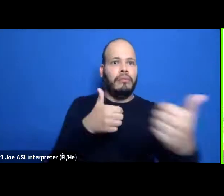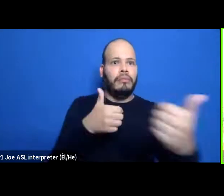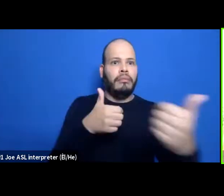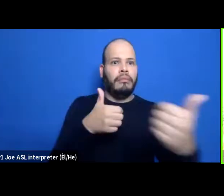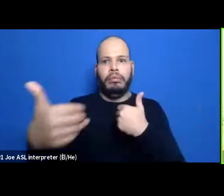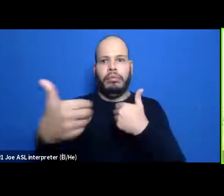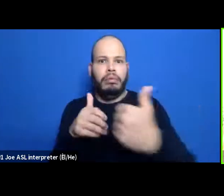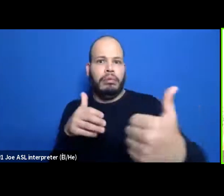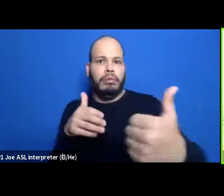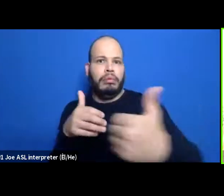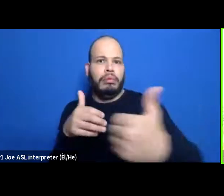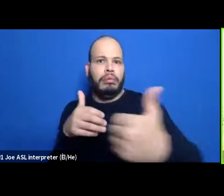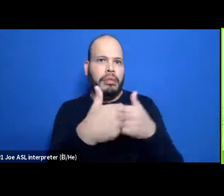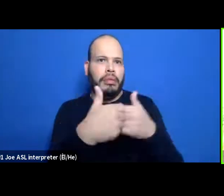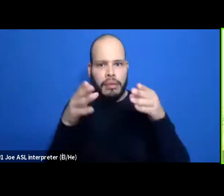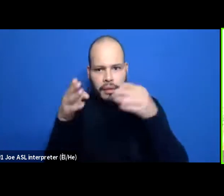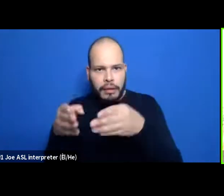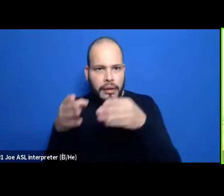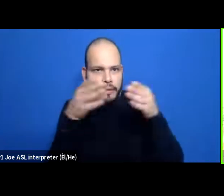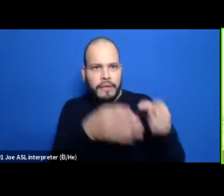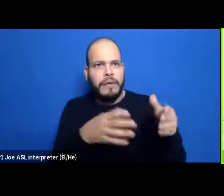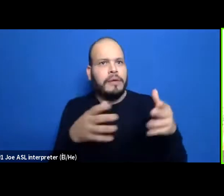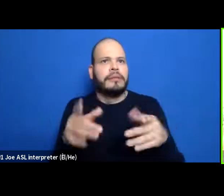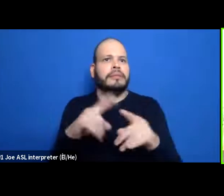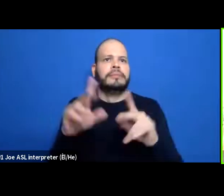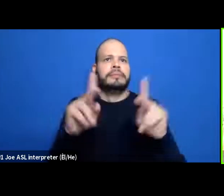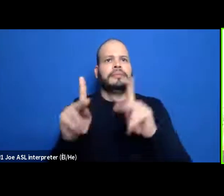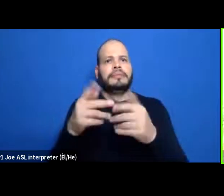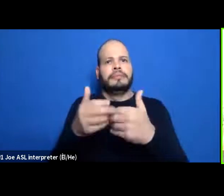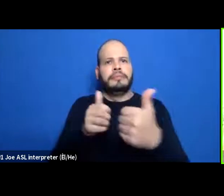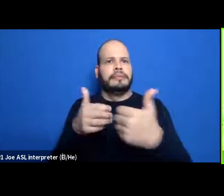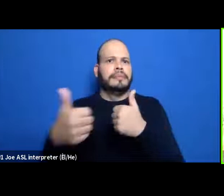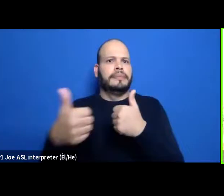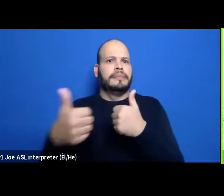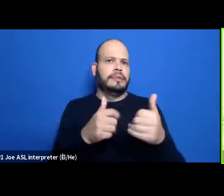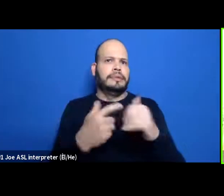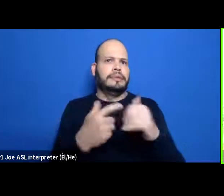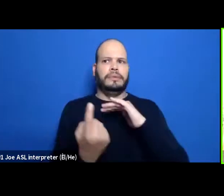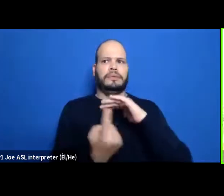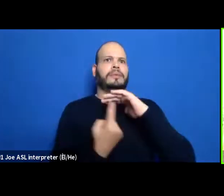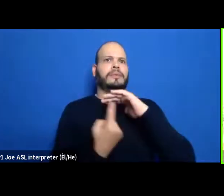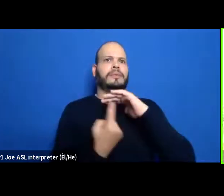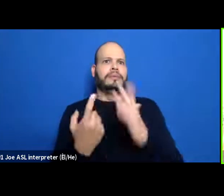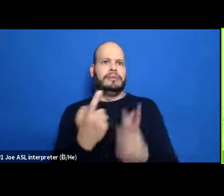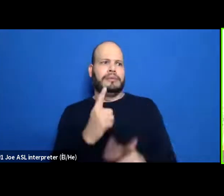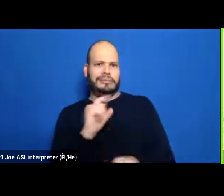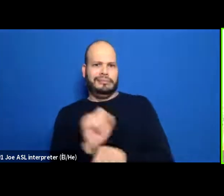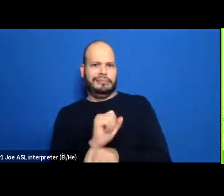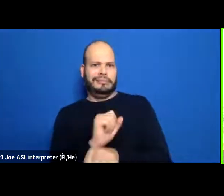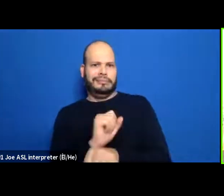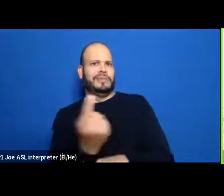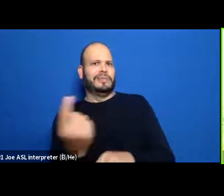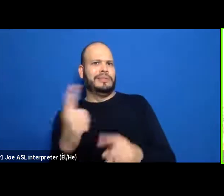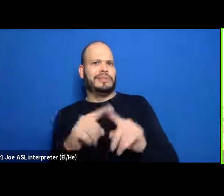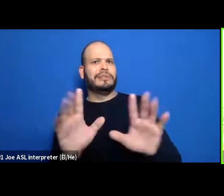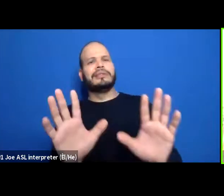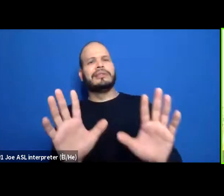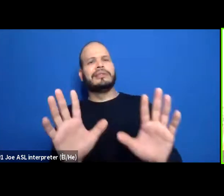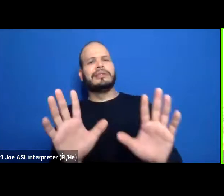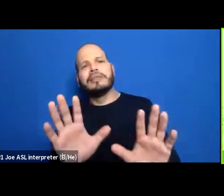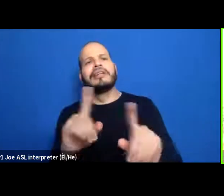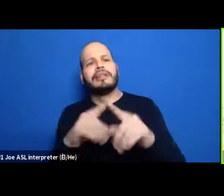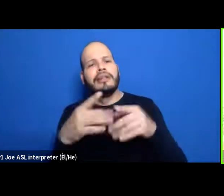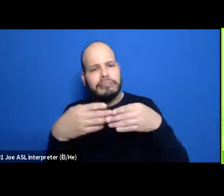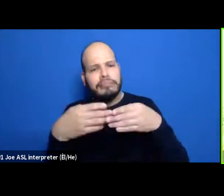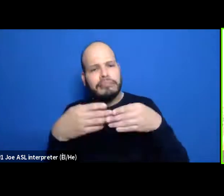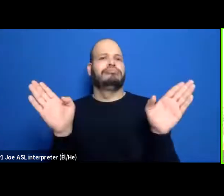work. They become alienated from each other. And so it's about restoring that relationship to each other. How do we build empathy and